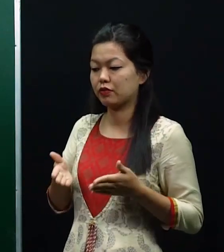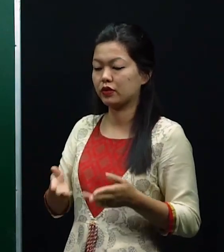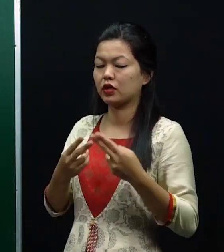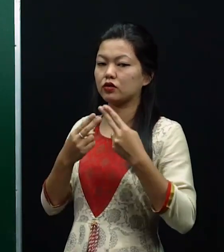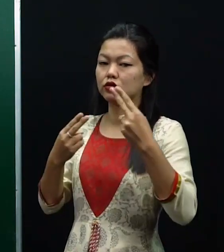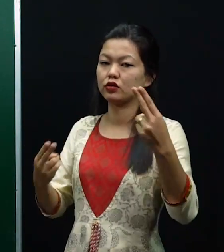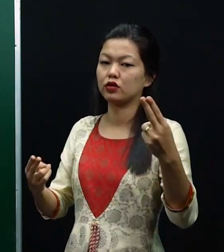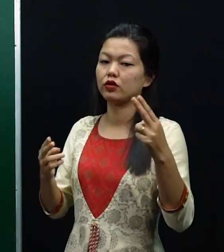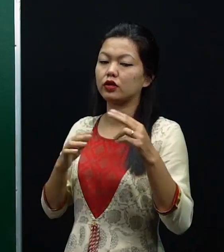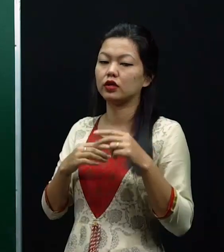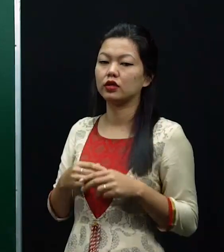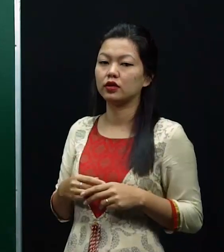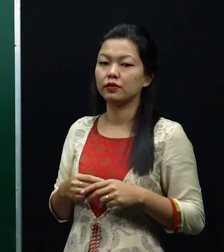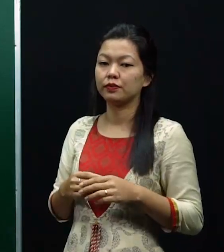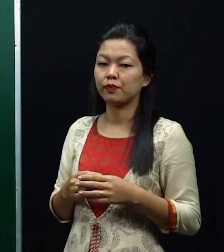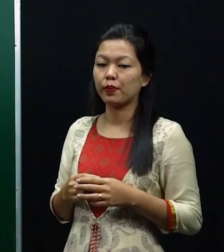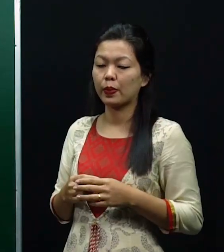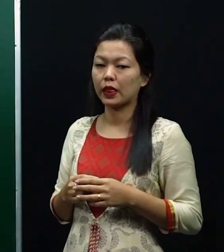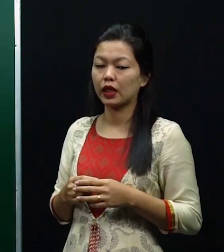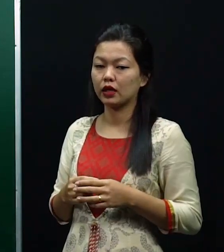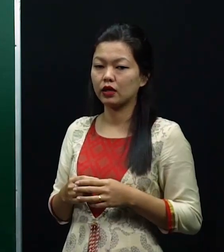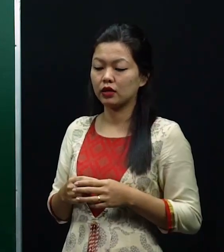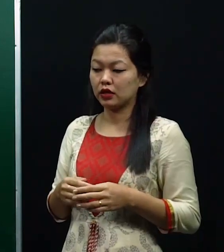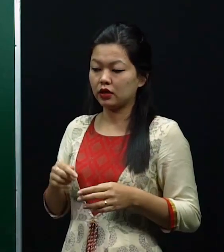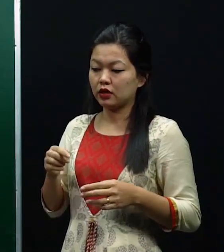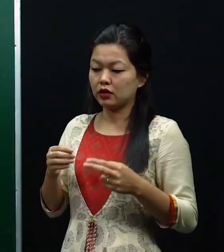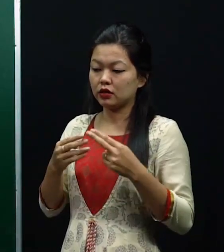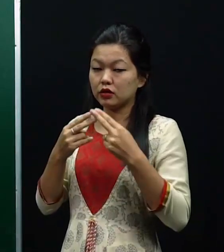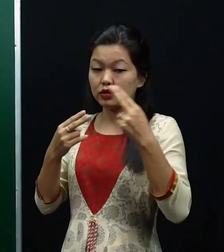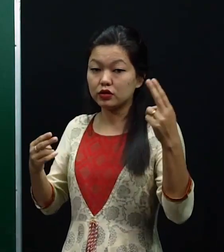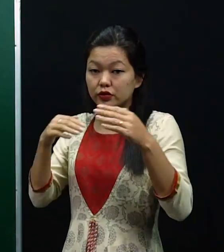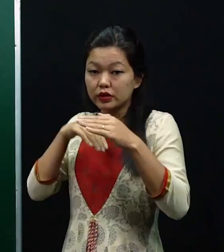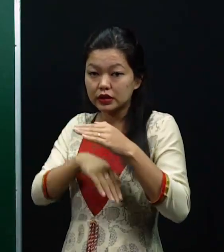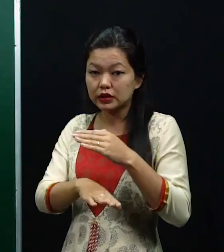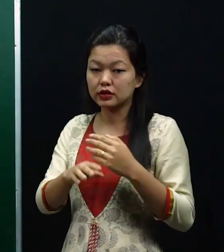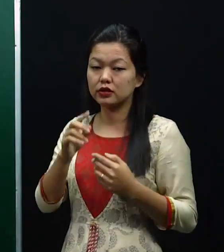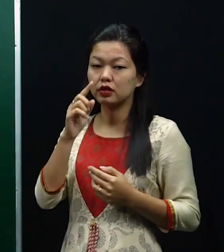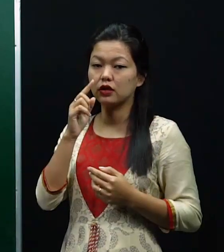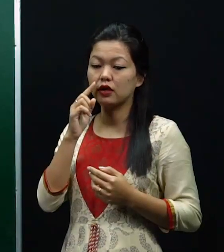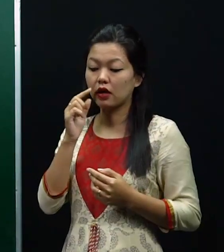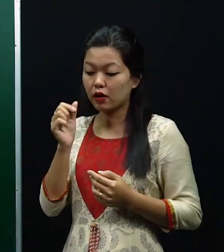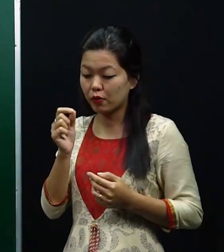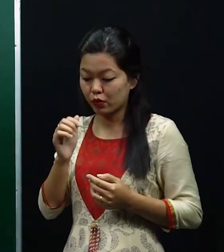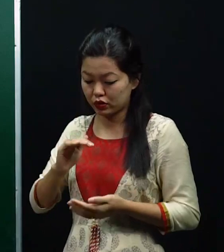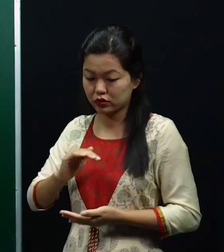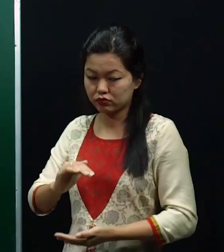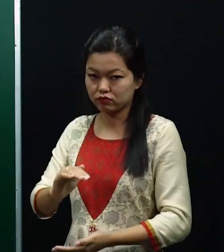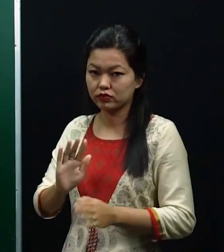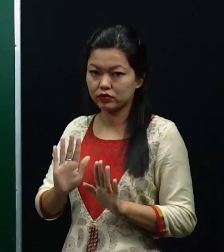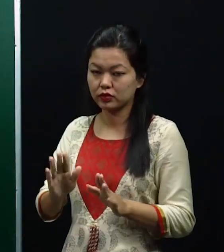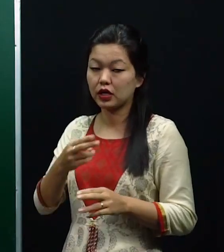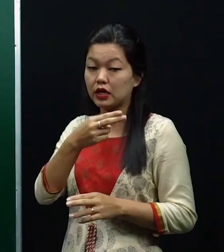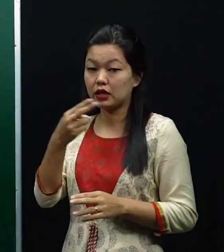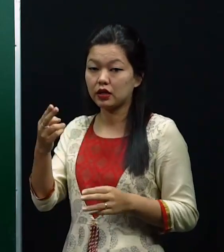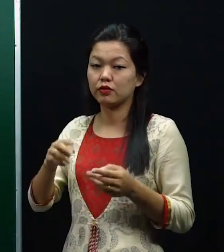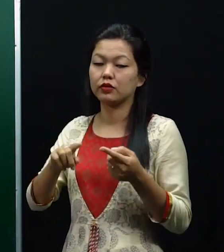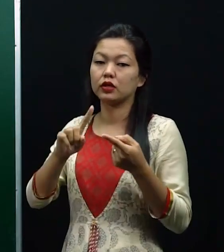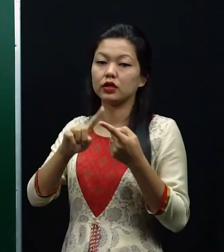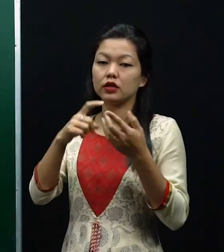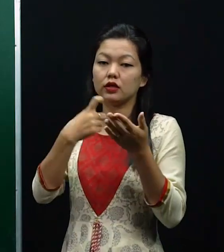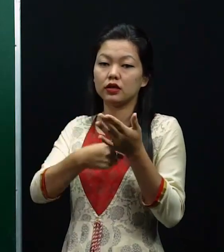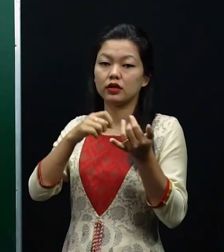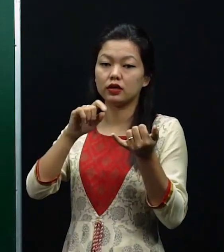a lot of stories that are told to you by your grandparents, your parents, or sometimes even your